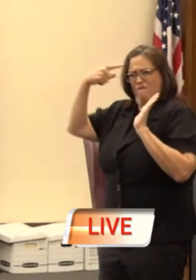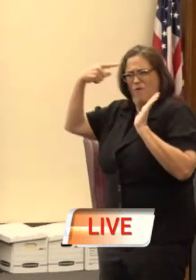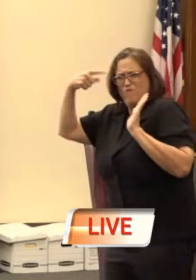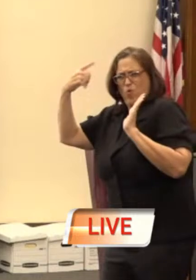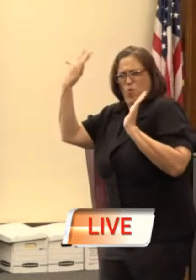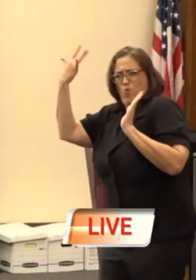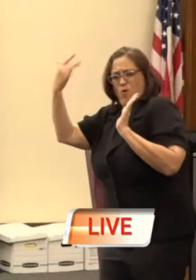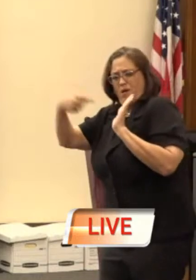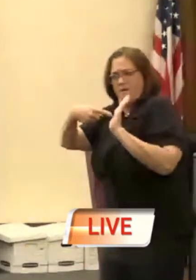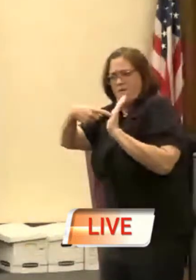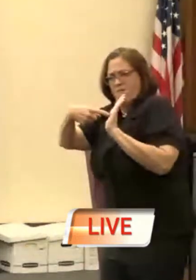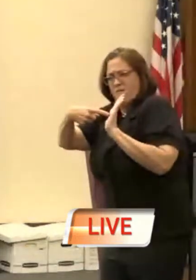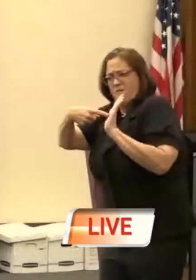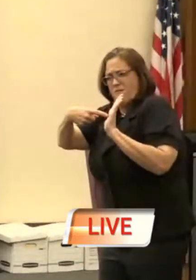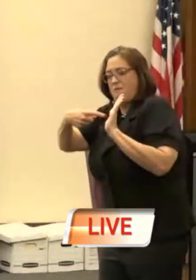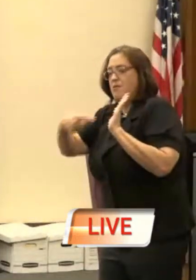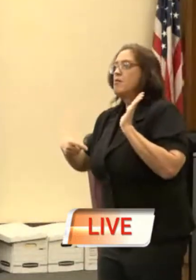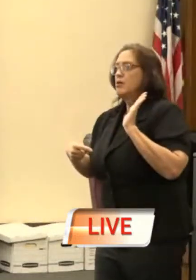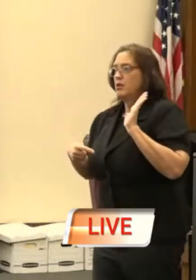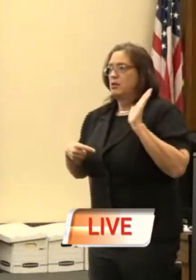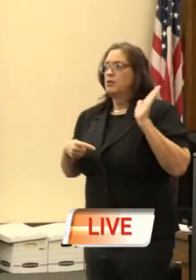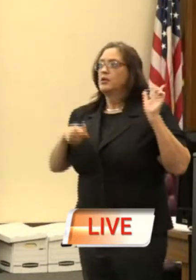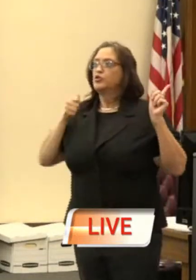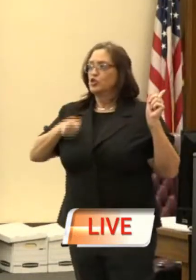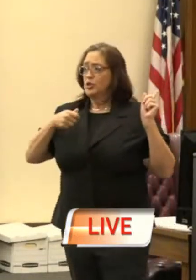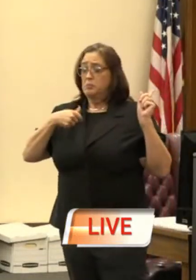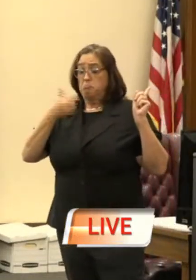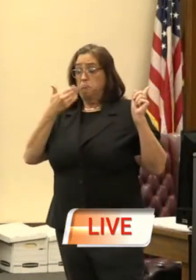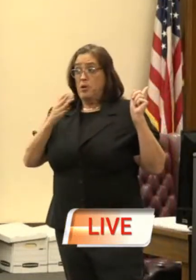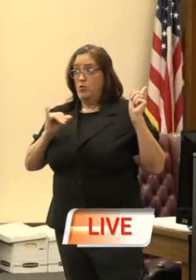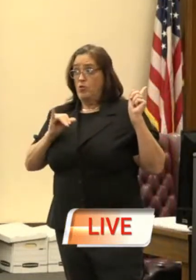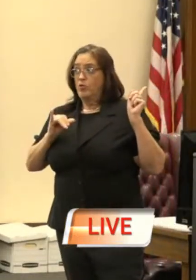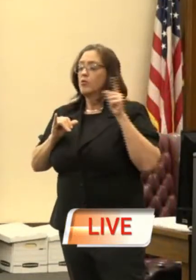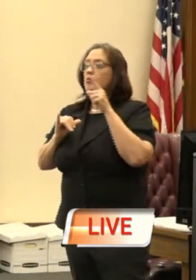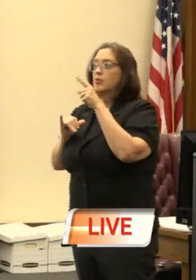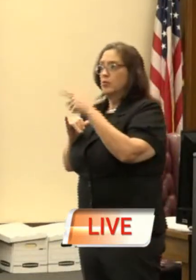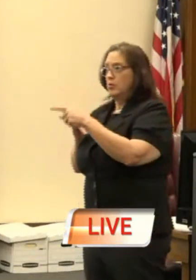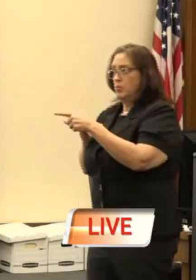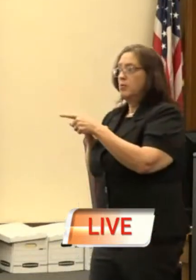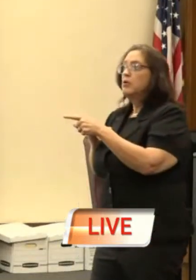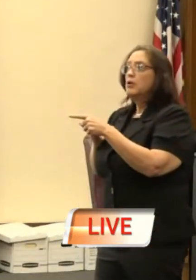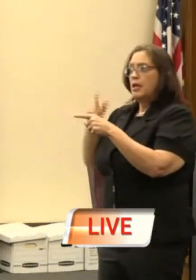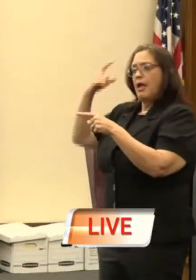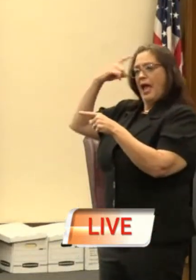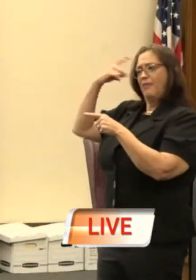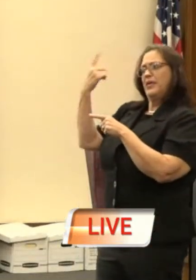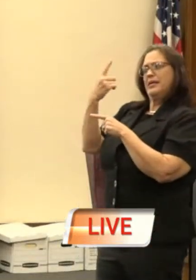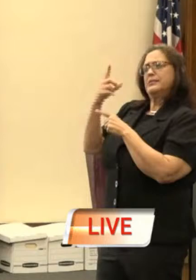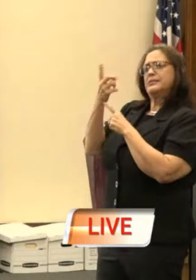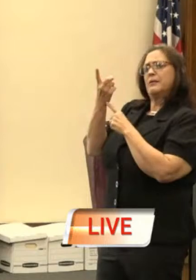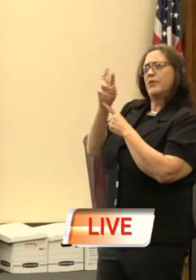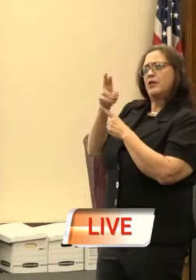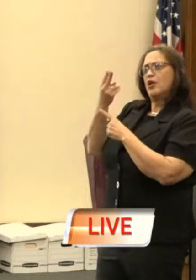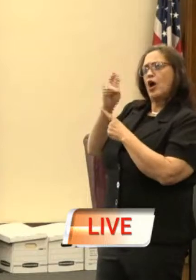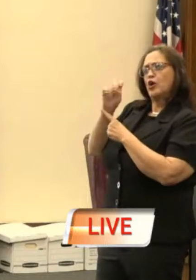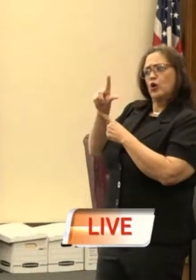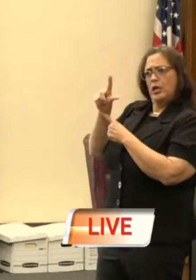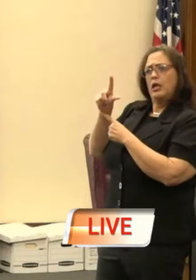I know counsel is, it's something that Dr. Hill, I believe, reviewed.